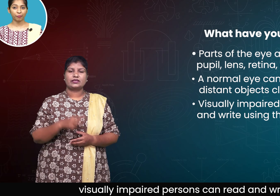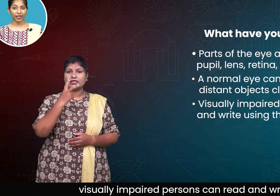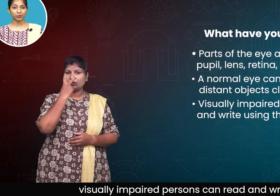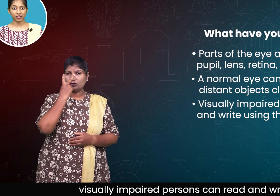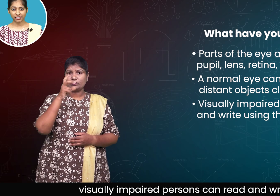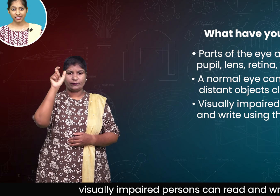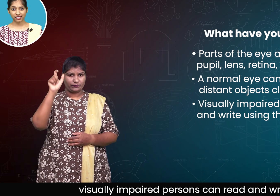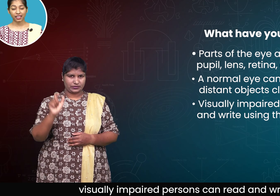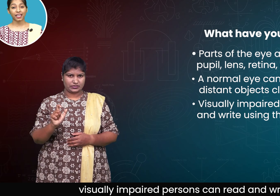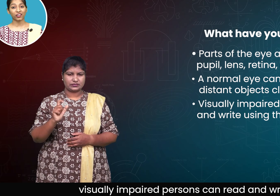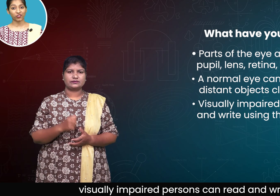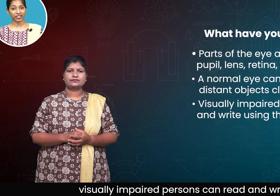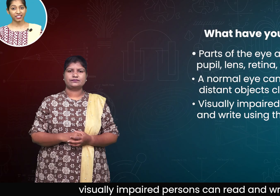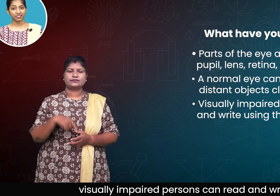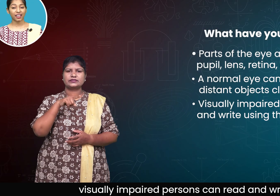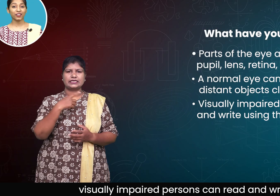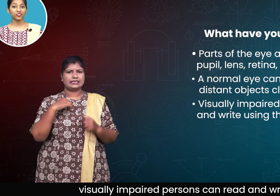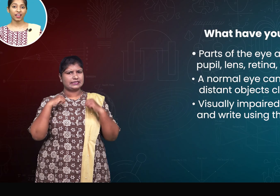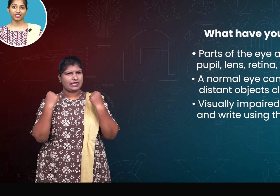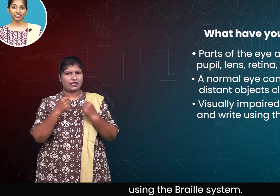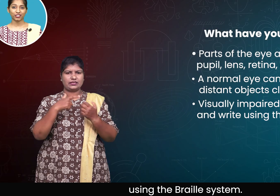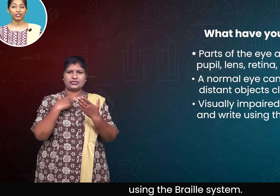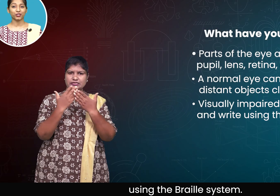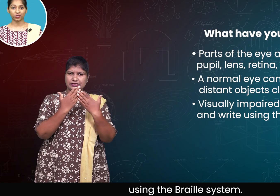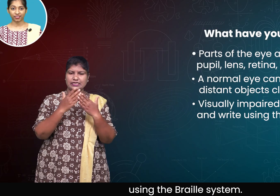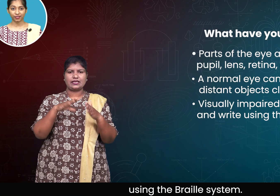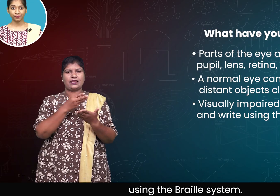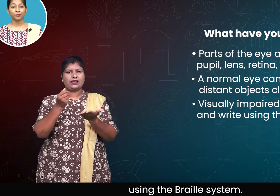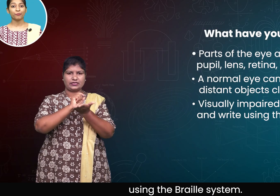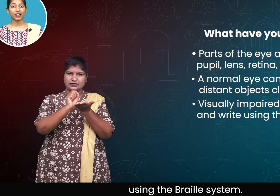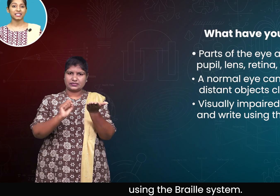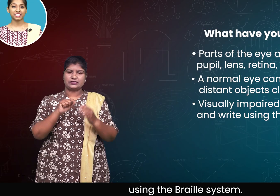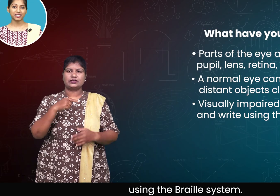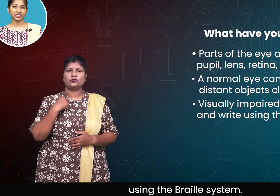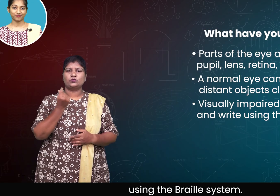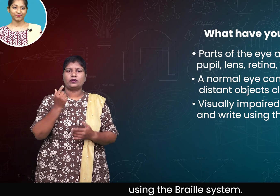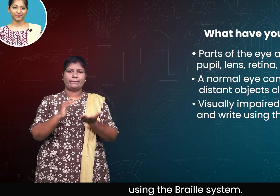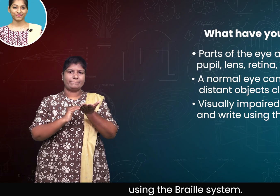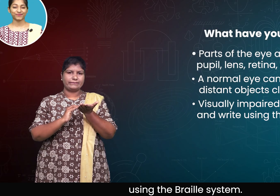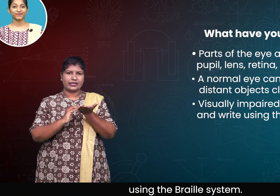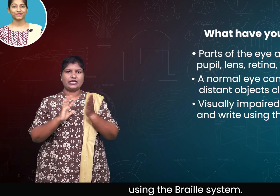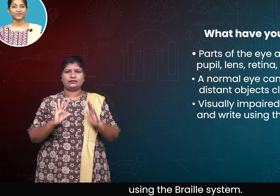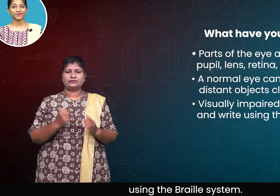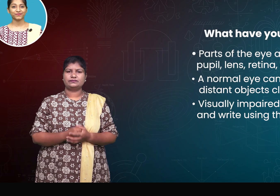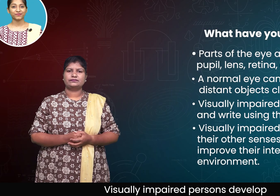Visually impaired persons can read and write using the Braille system.